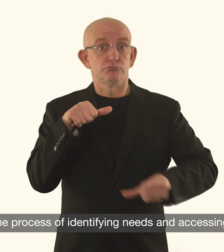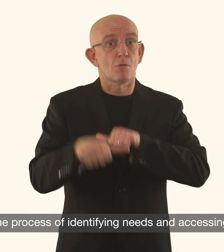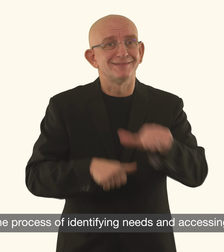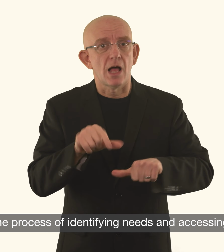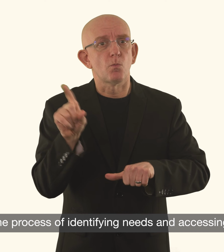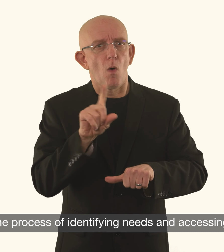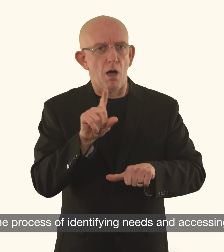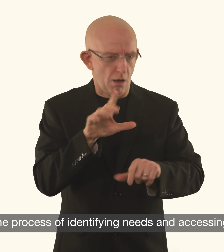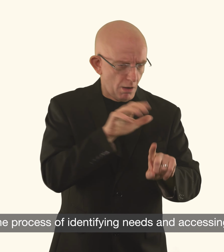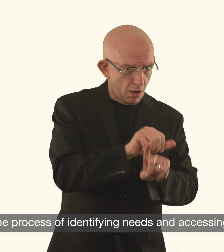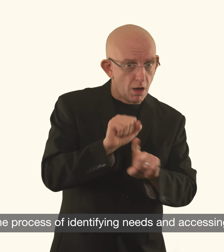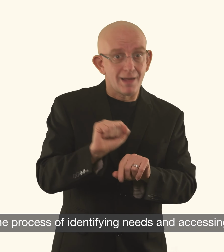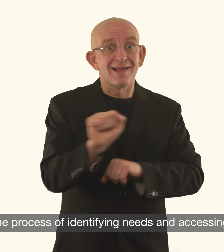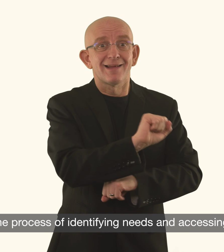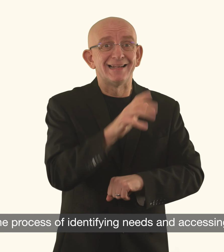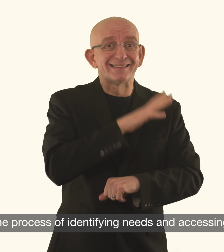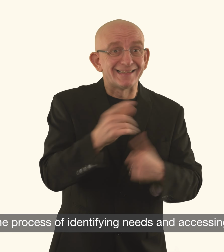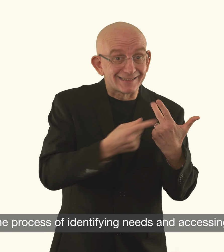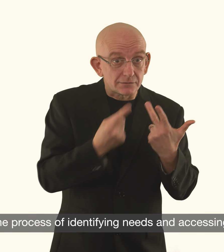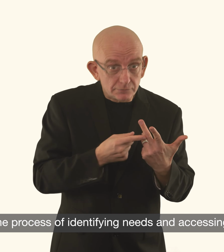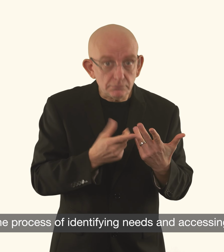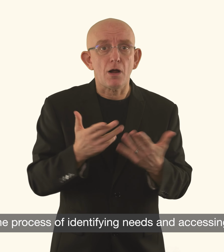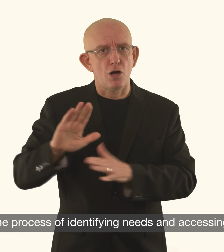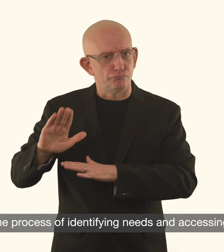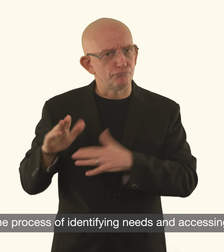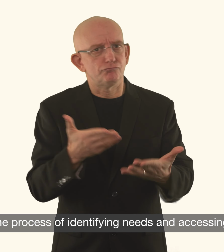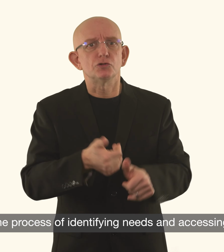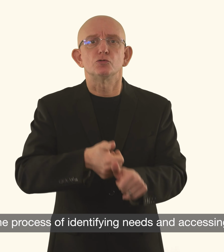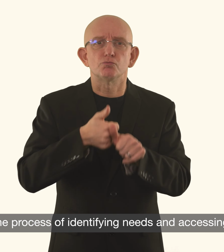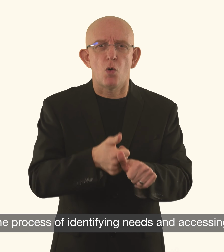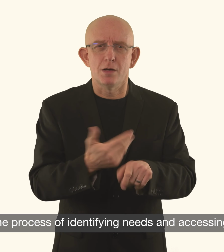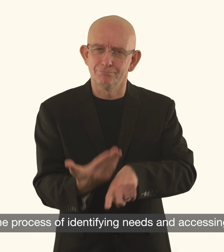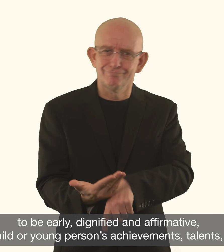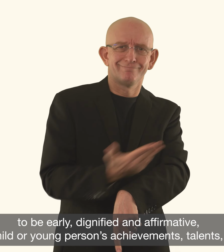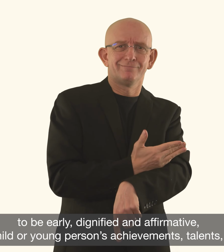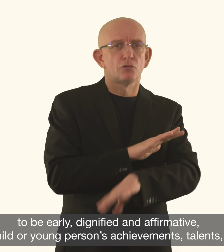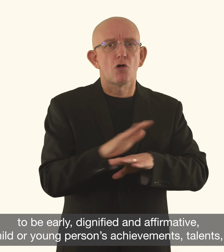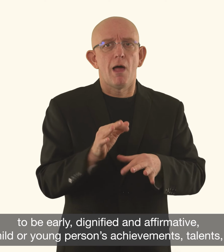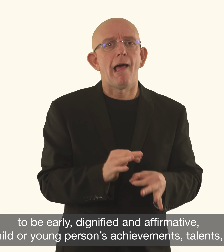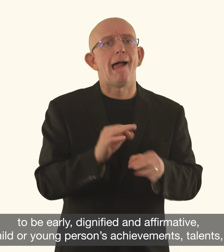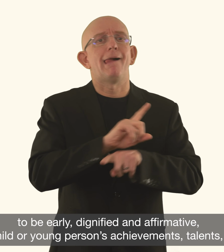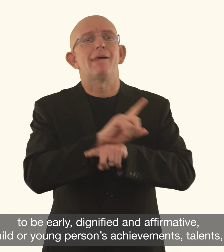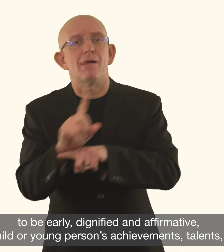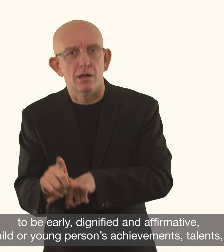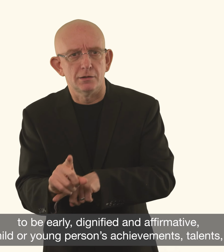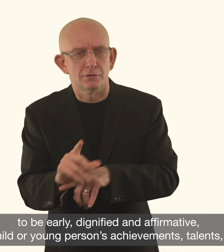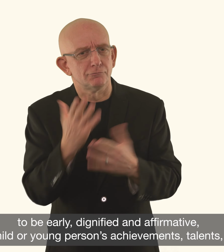We want the process of identifying needs and accessing support to be early, dignified and affirmative.